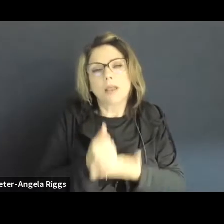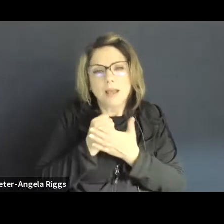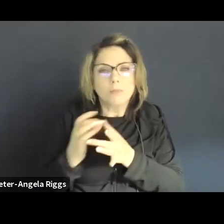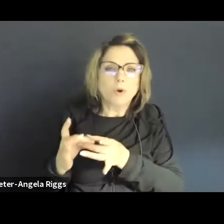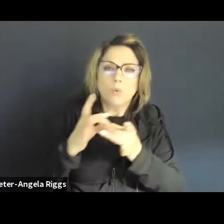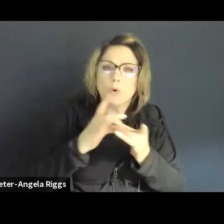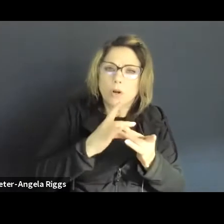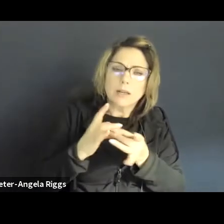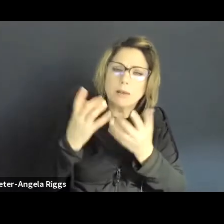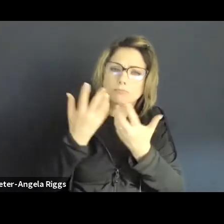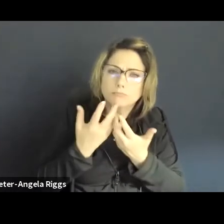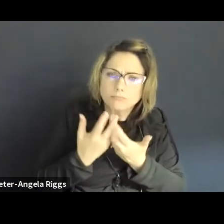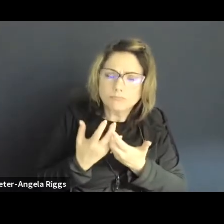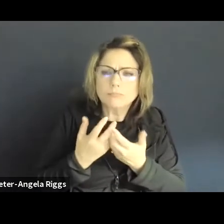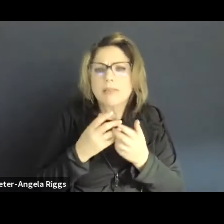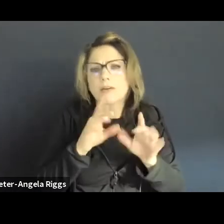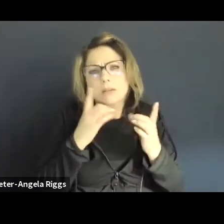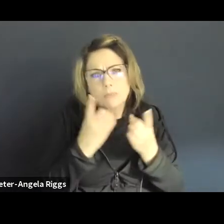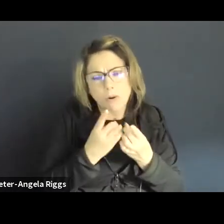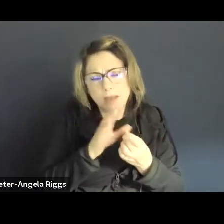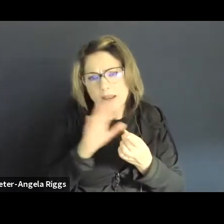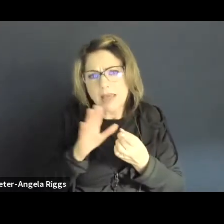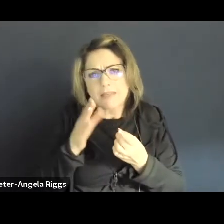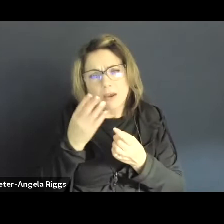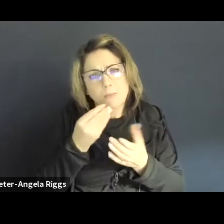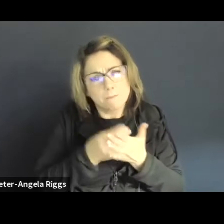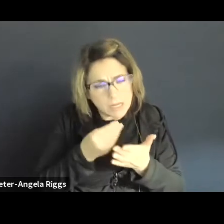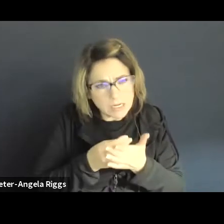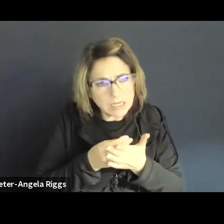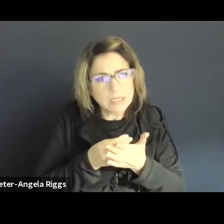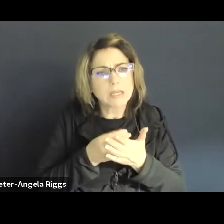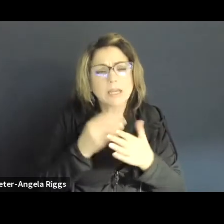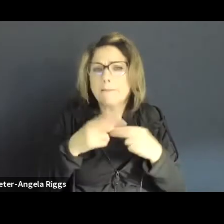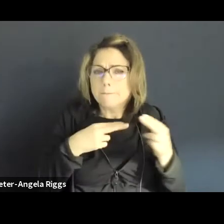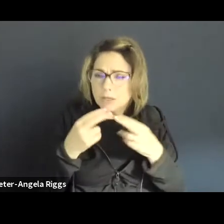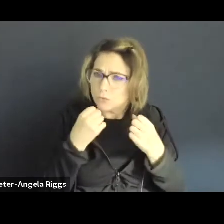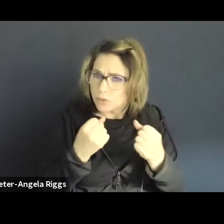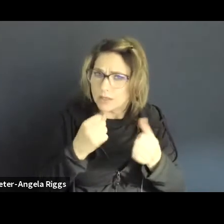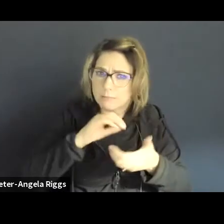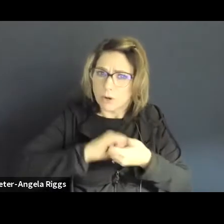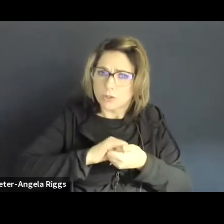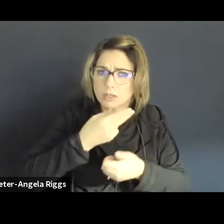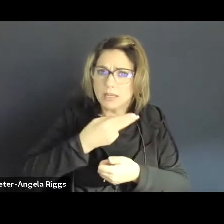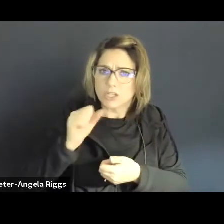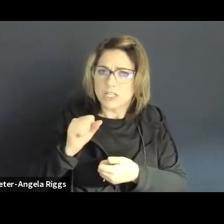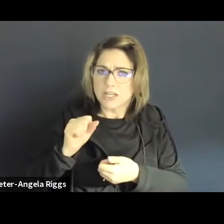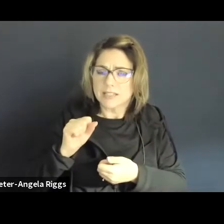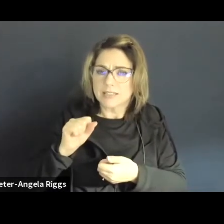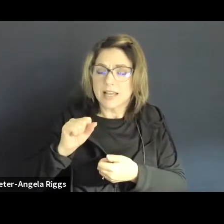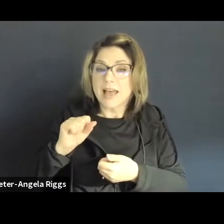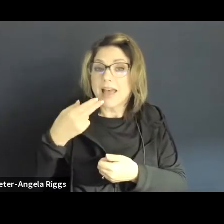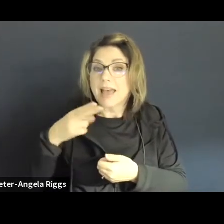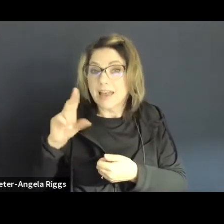each department's respective resources and build and strengthen partnerships between HHS and HUD networks